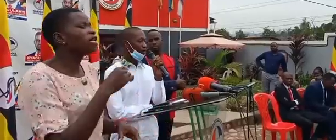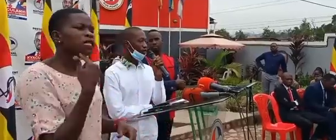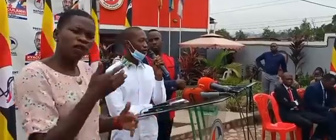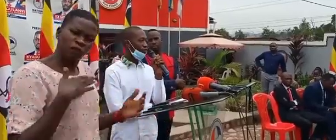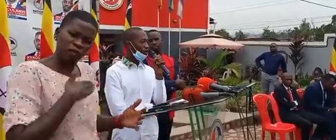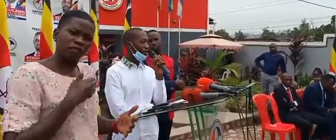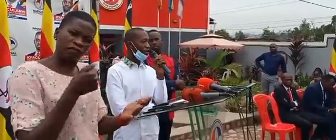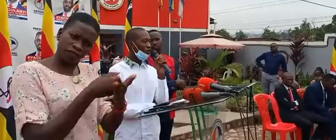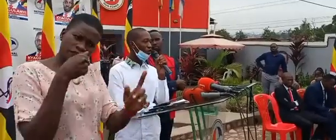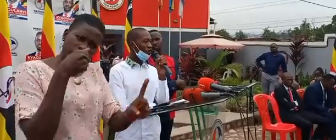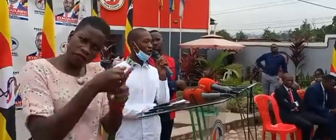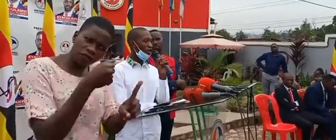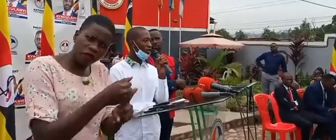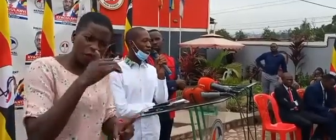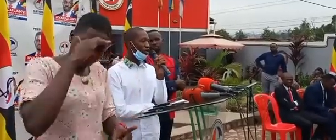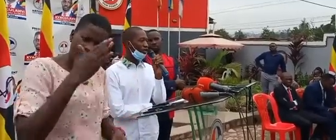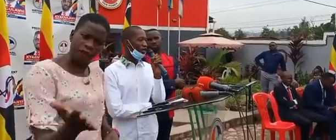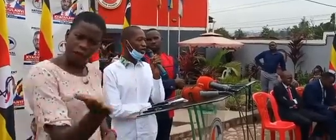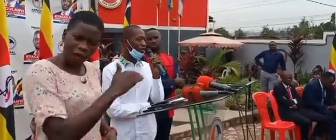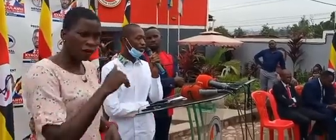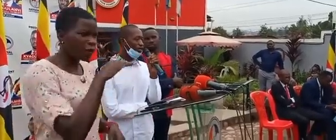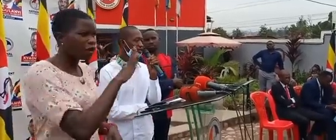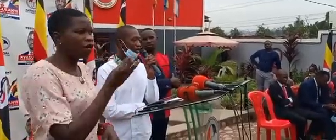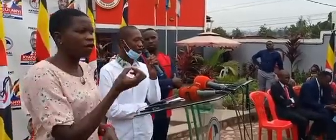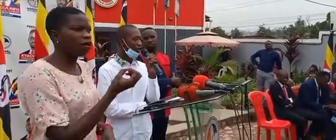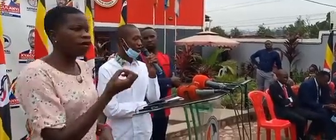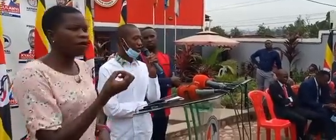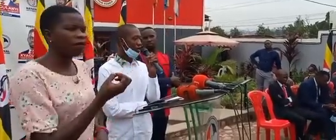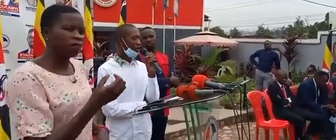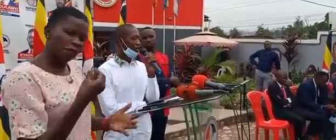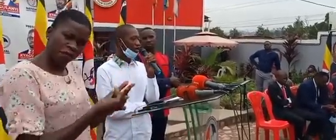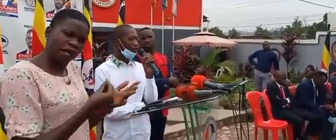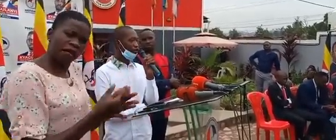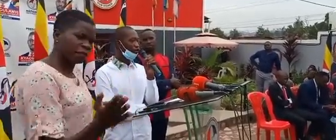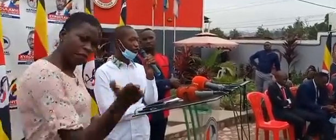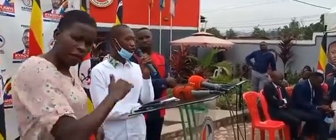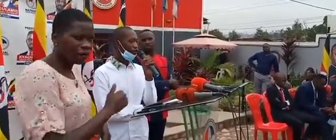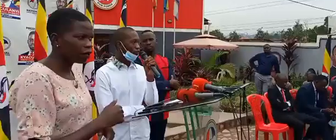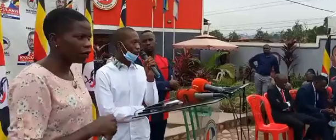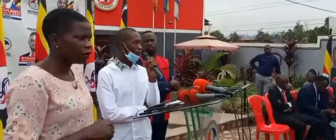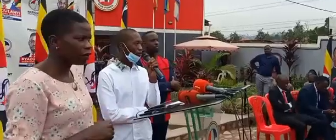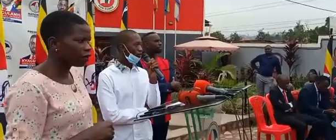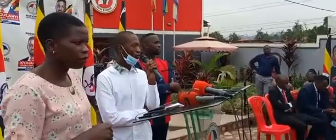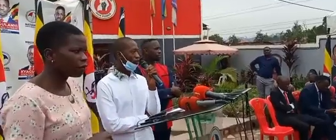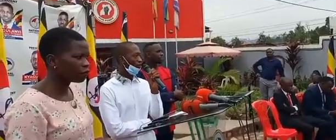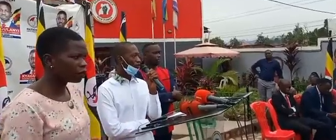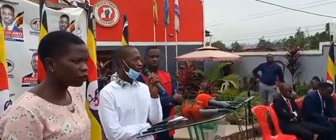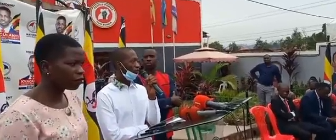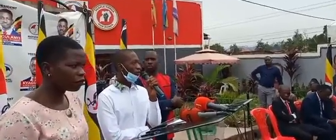zisigadde omusirikale omu alina ennamba eri emu